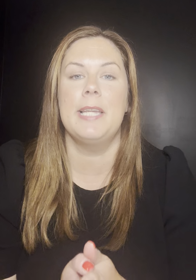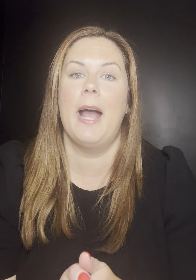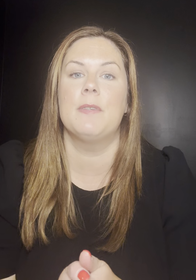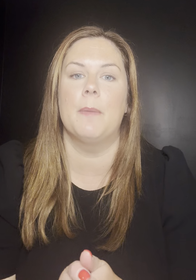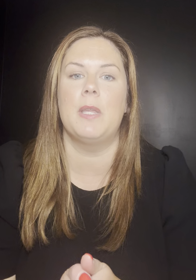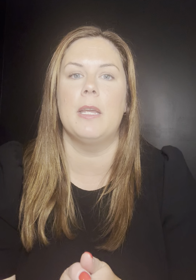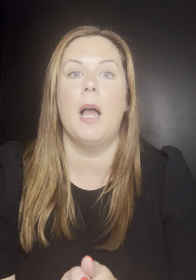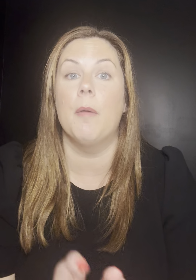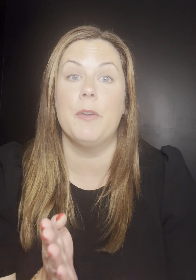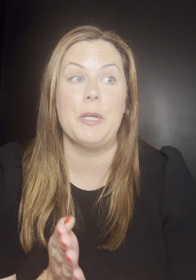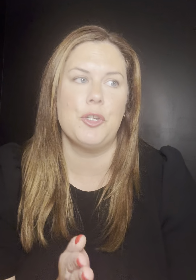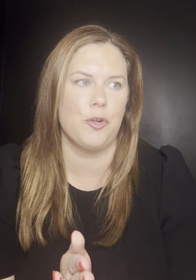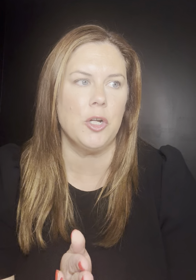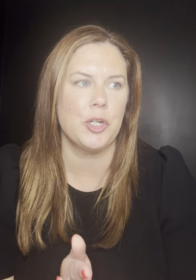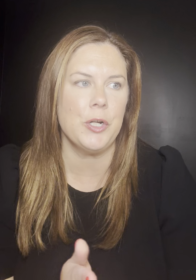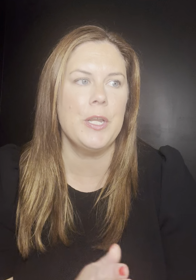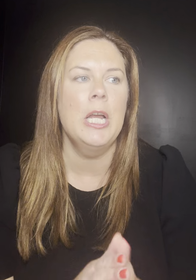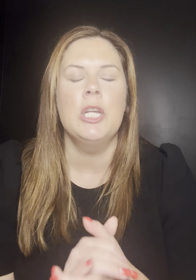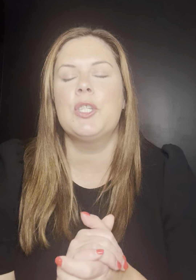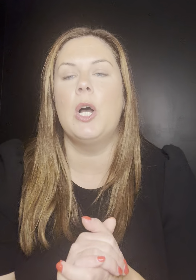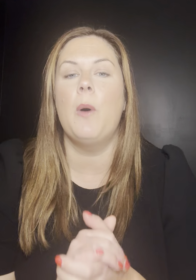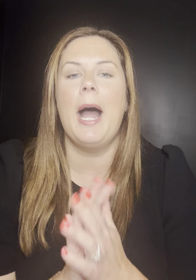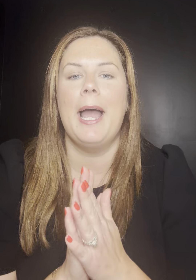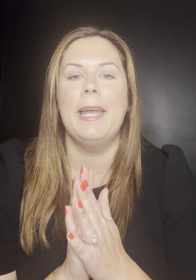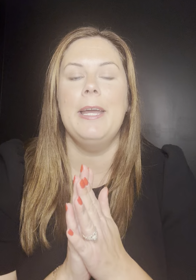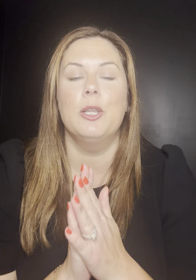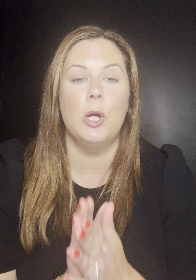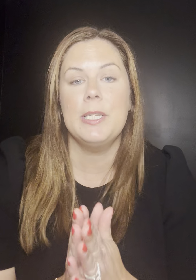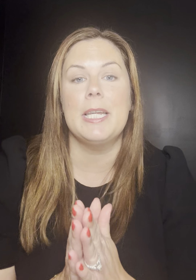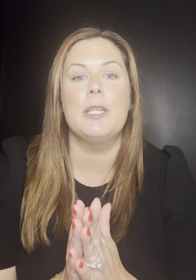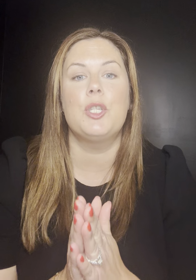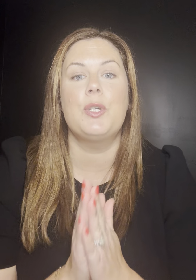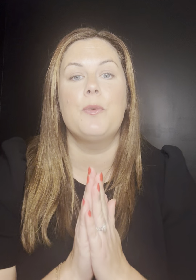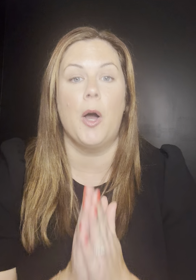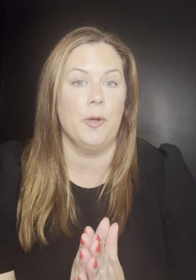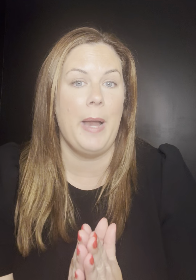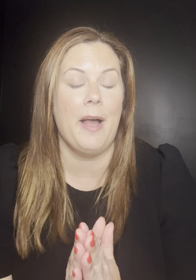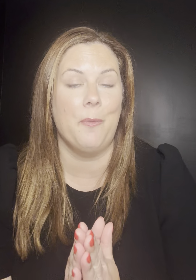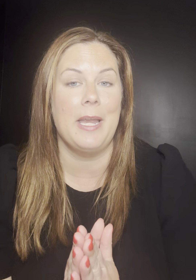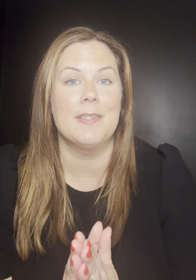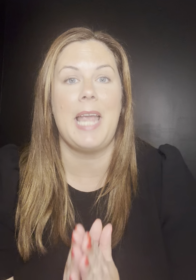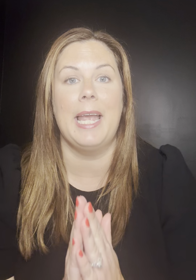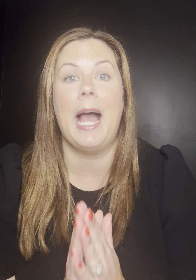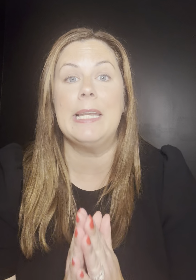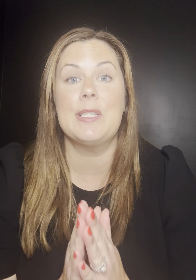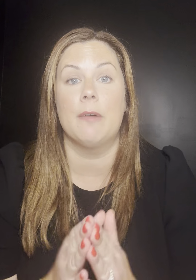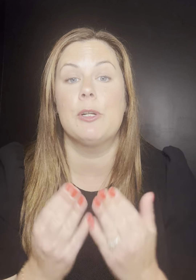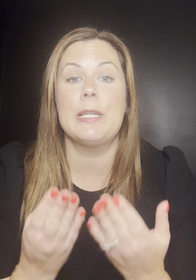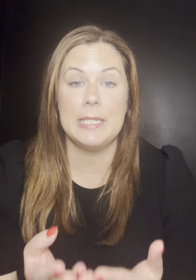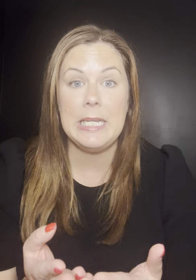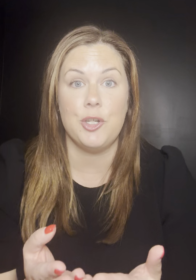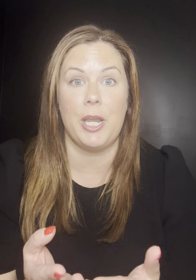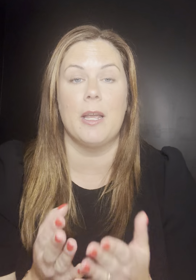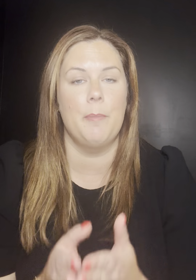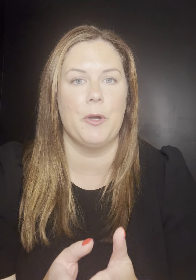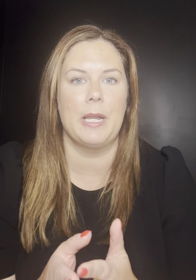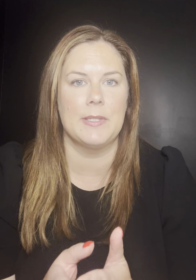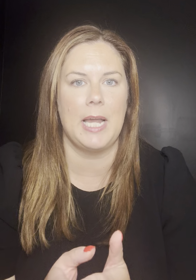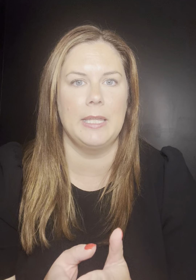have something very structured. So I looked into other pathways and I discovered teaching American Sign